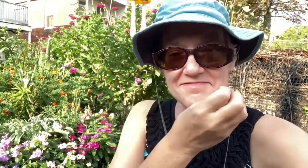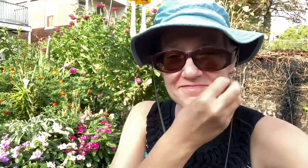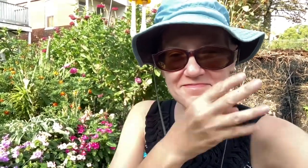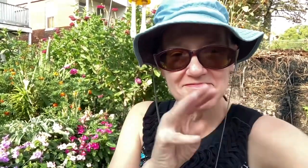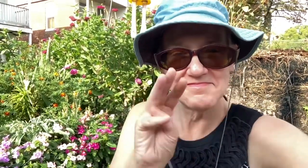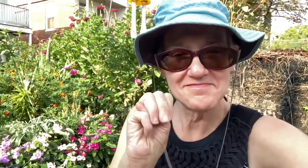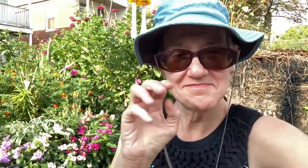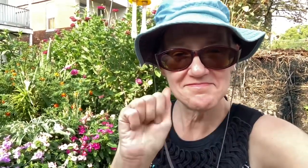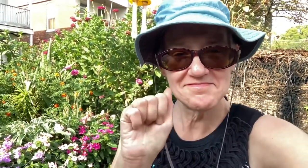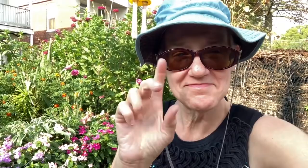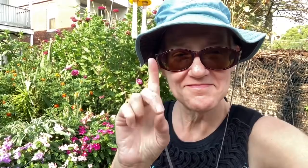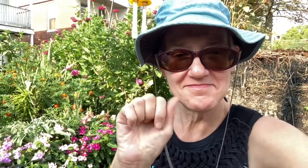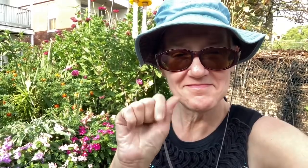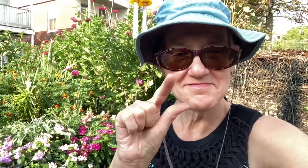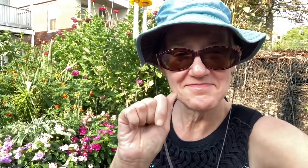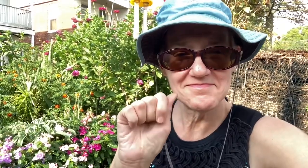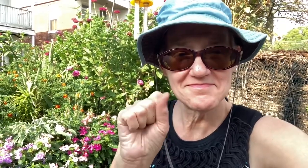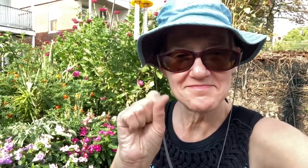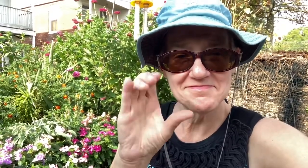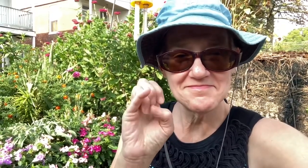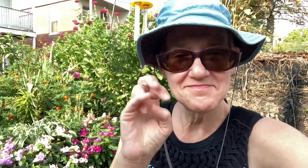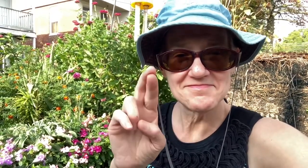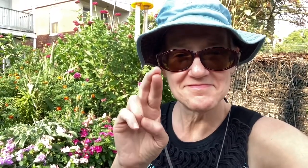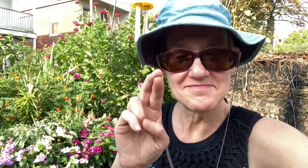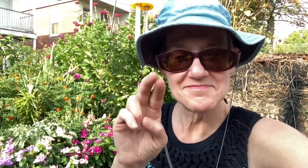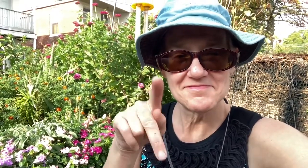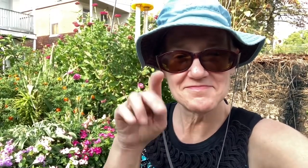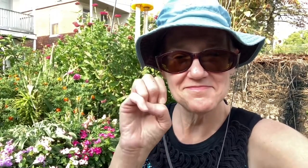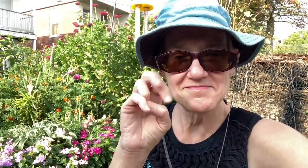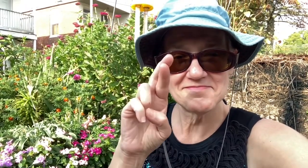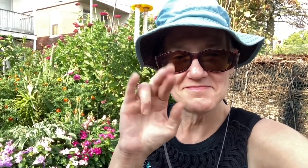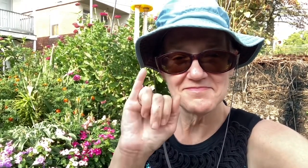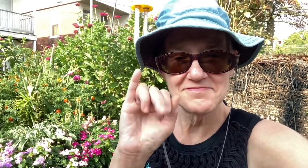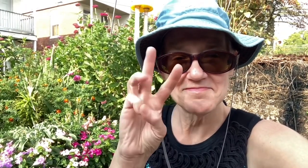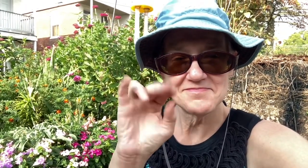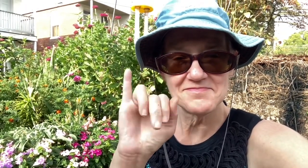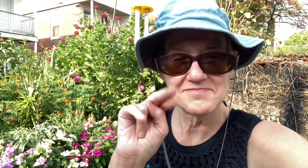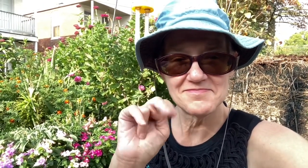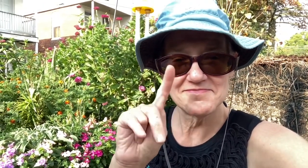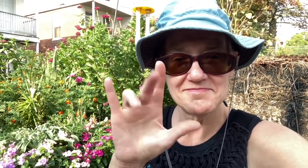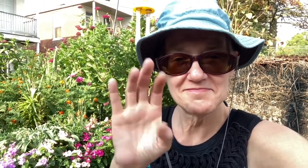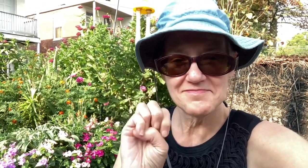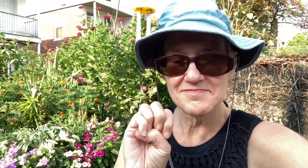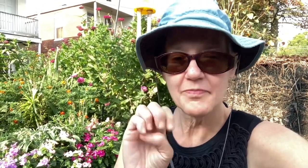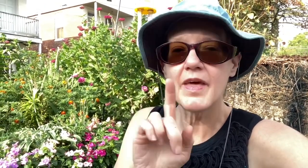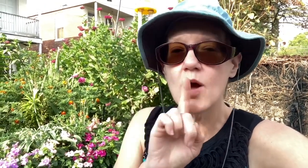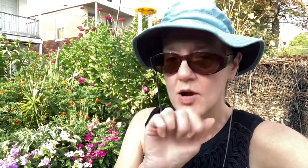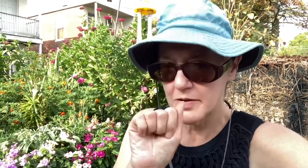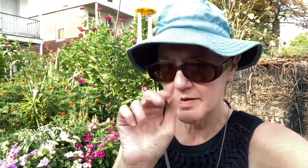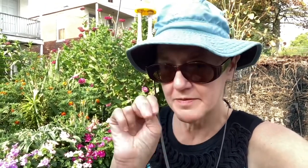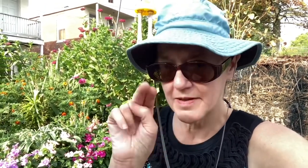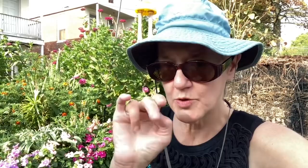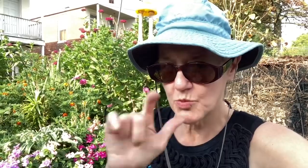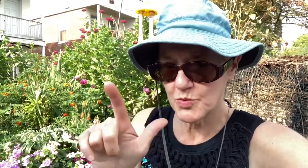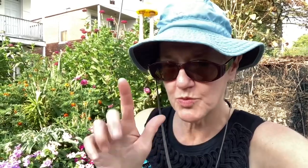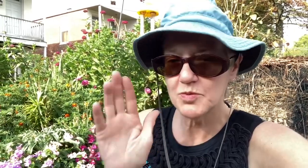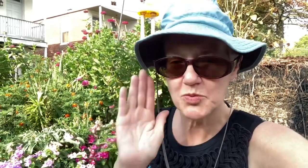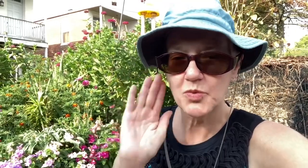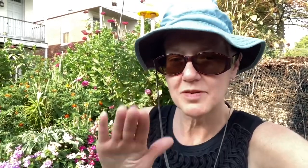of themselves. They're Madagascar periwinkle, and they're an annual that will die back with the frost.